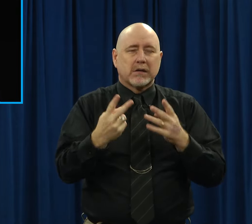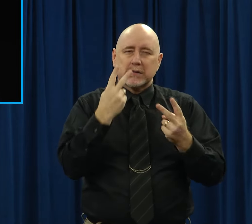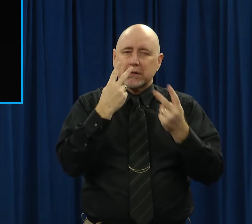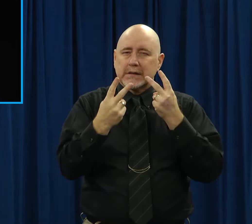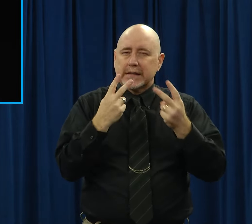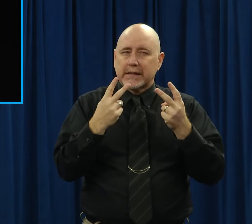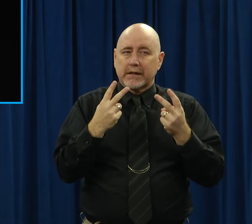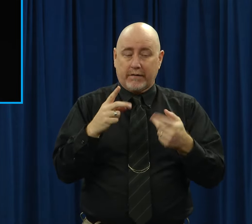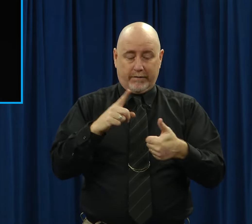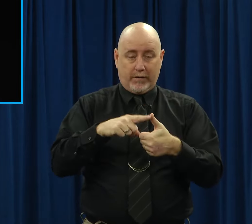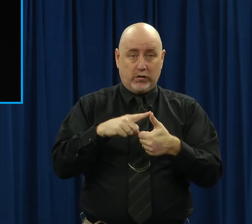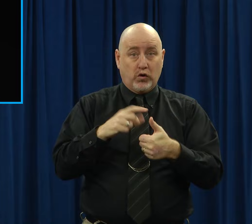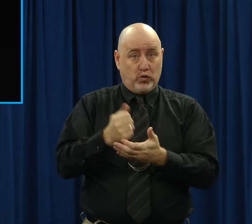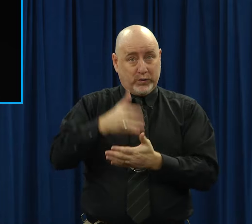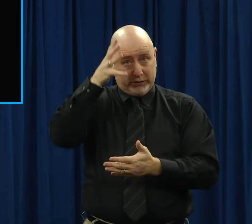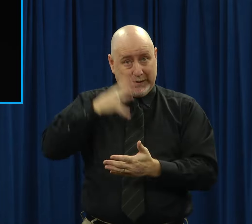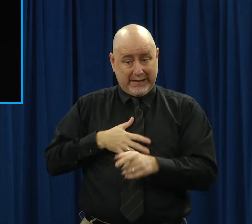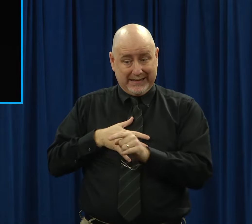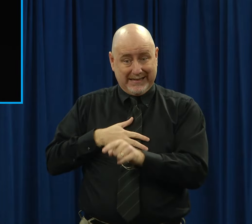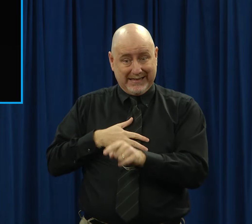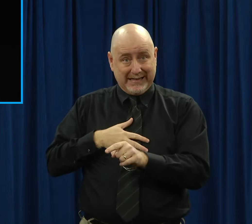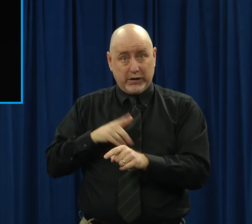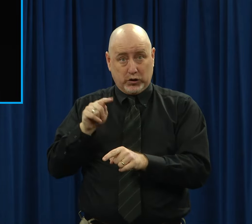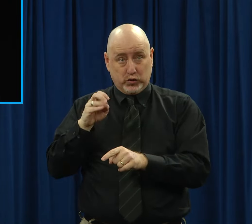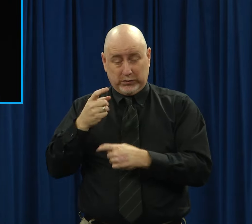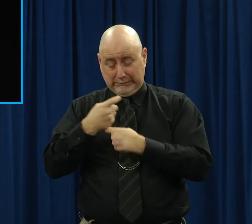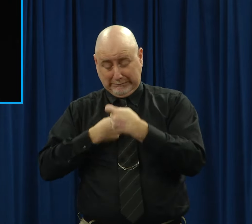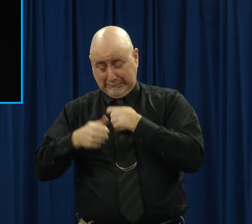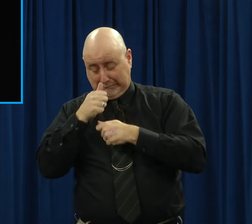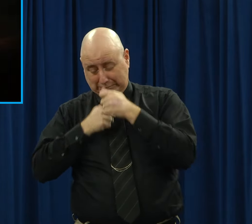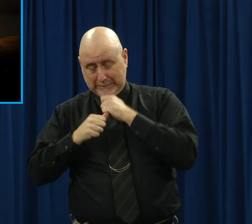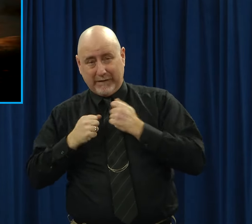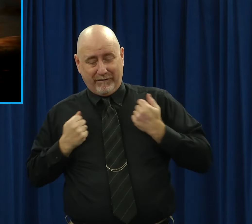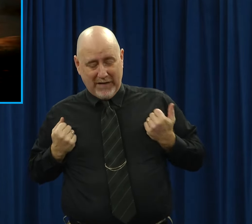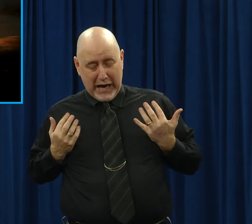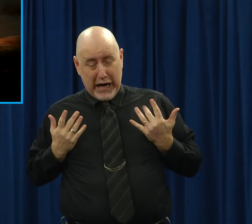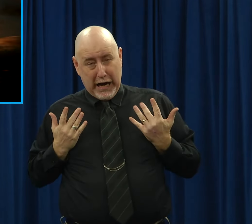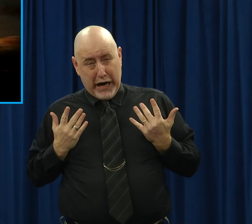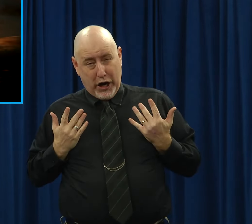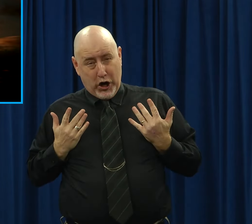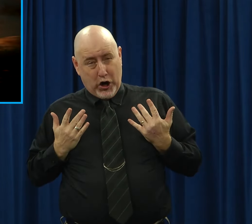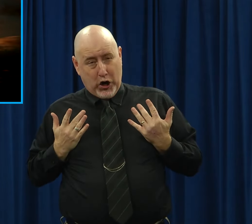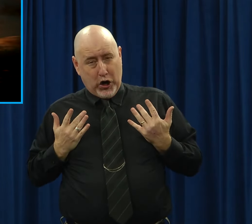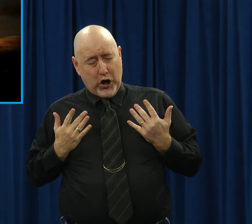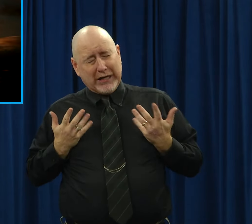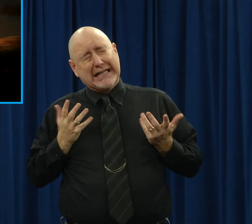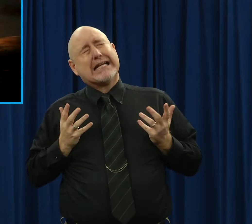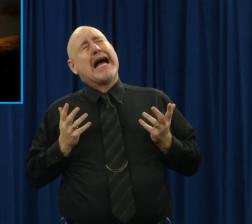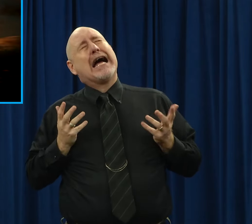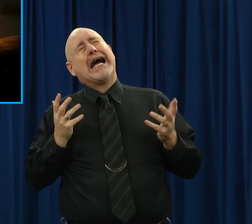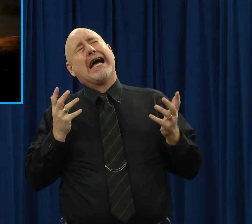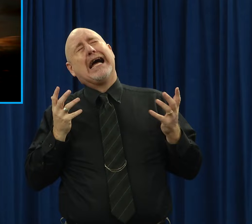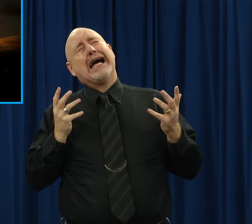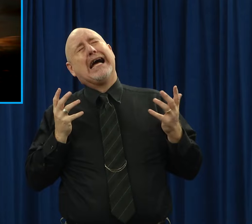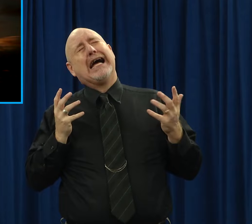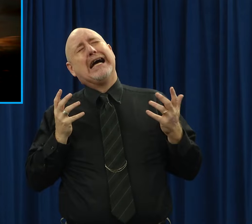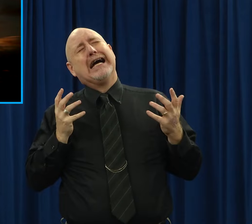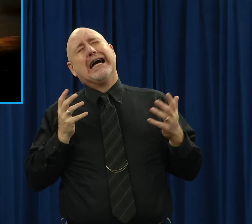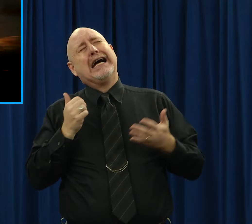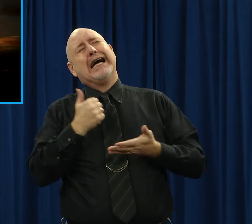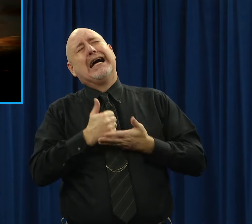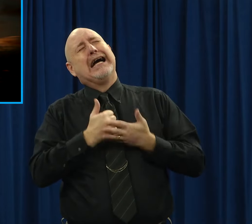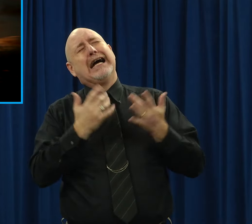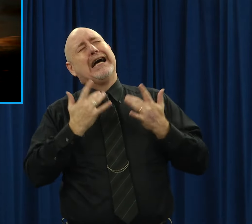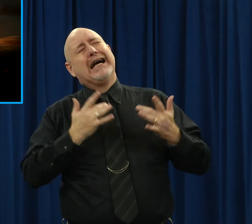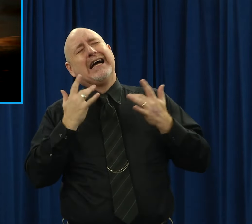let's briefly observe that this rich man in torment is burning in fire. He is crying out